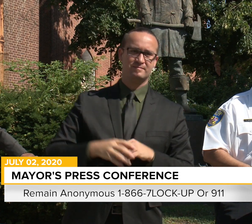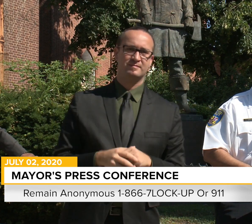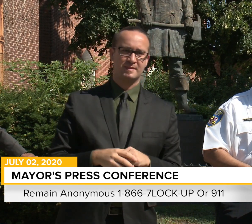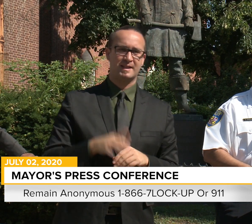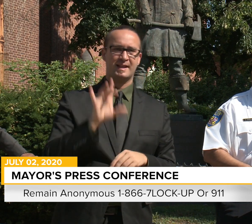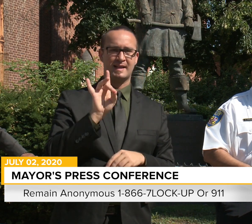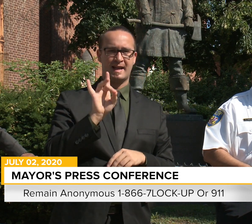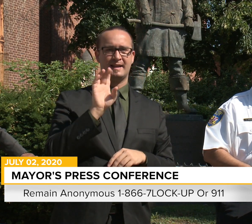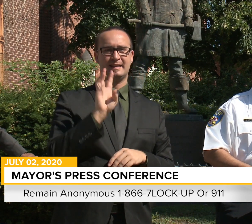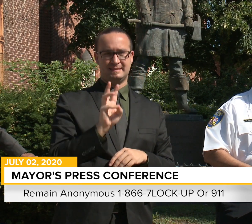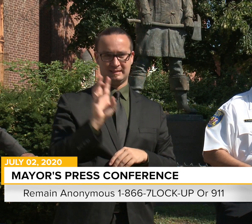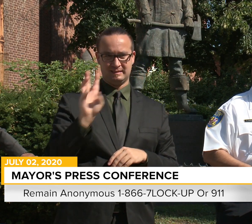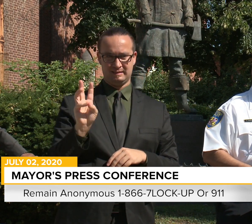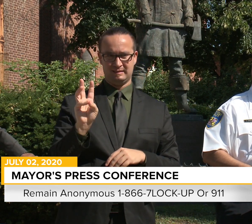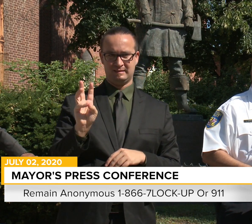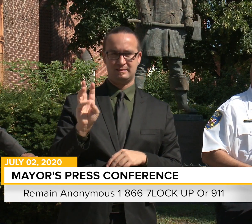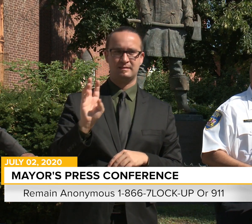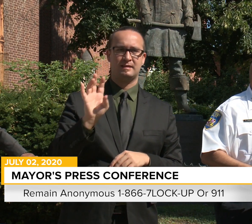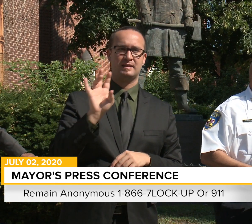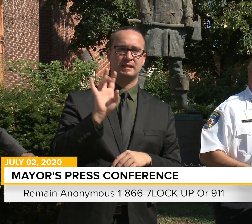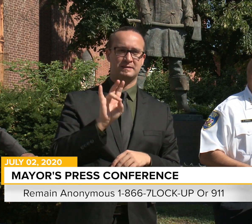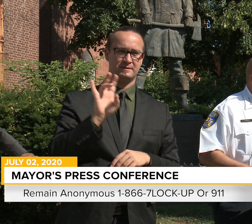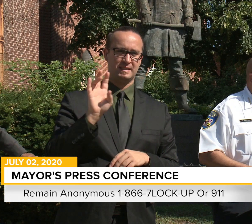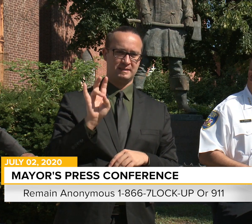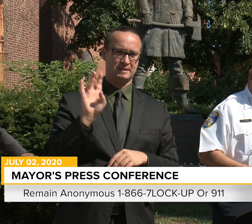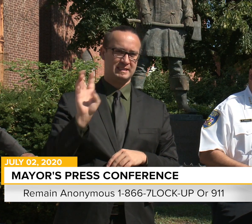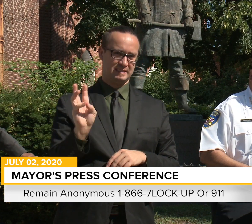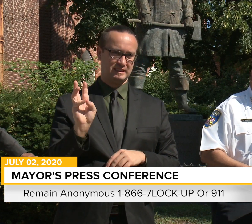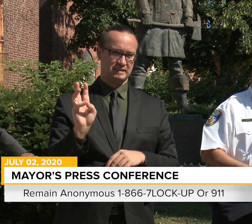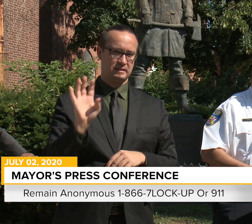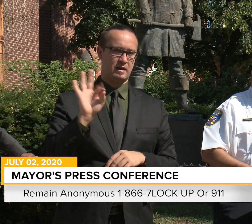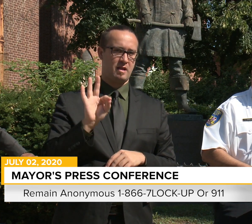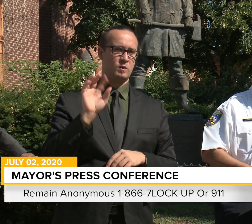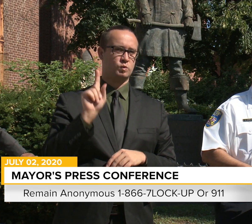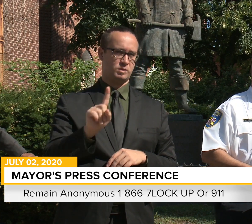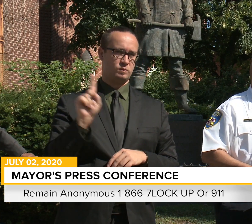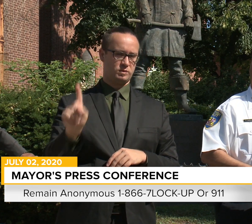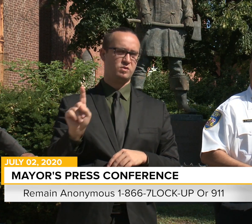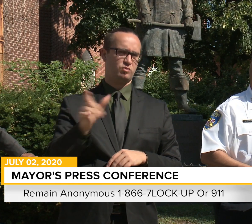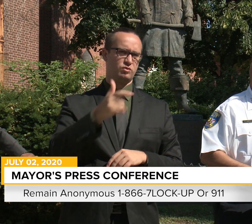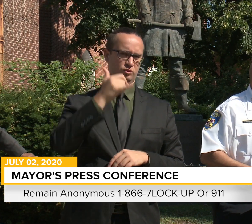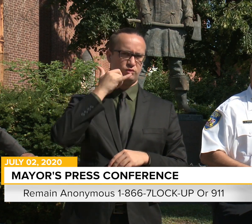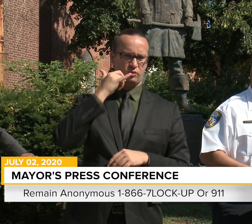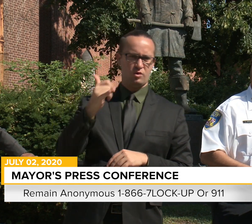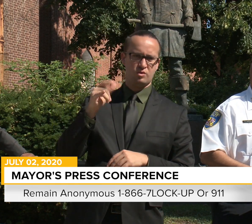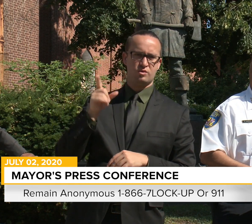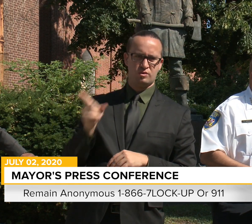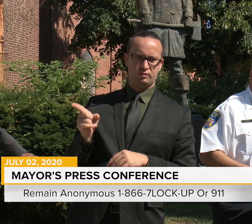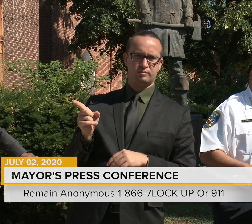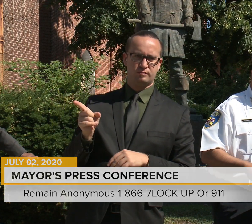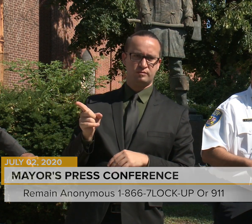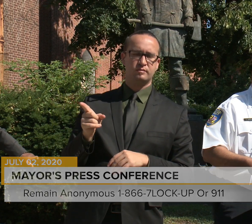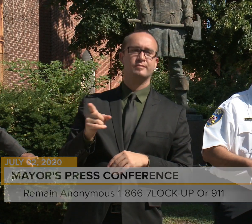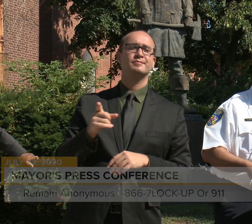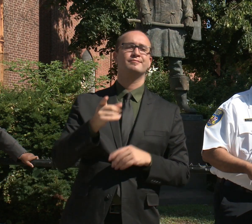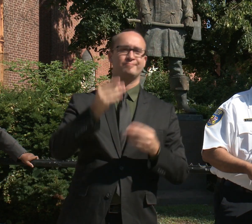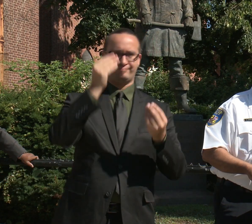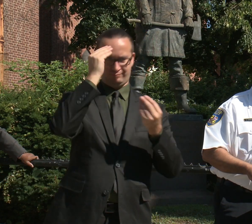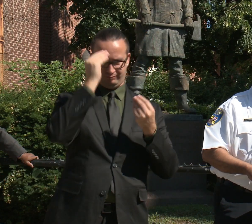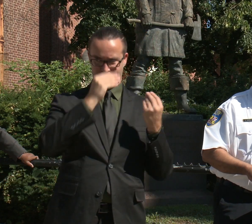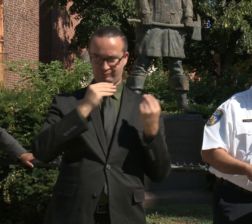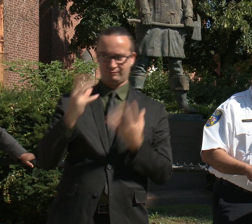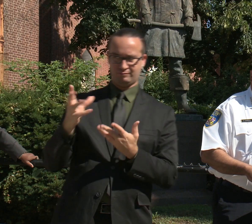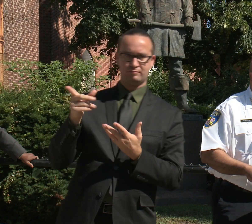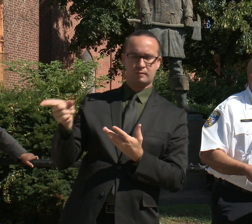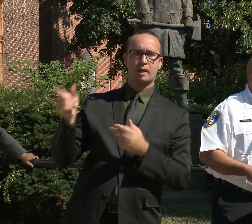1-866-7-LOCK-UP or simply dial 911. And finally, we have a robust deployment strategy for this weekend to make sure we are